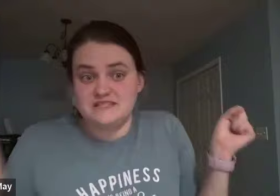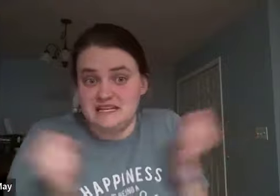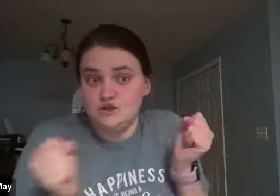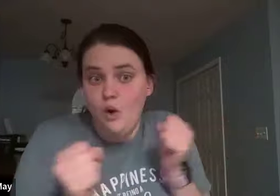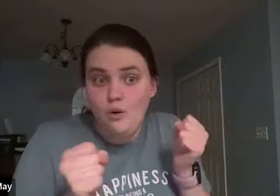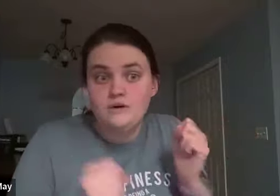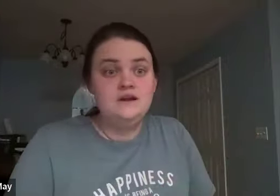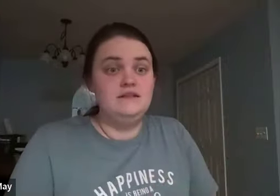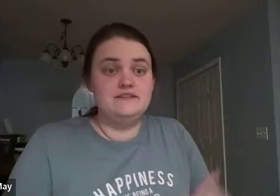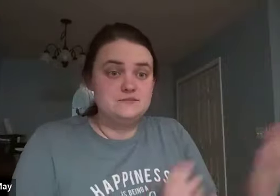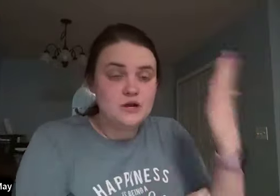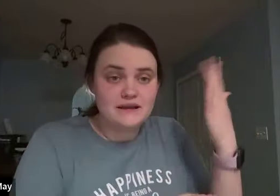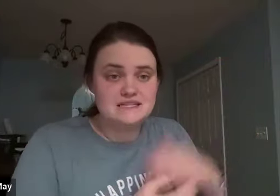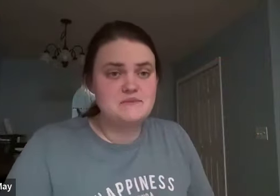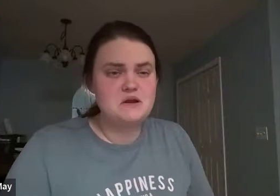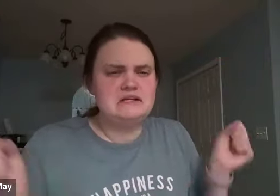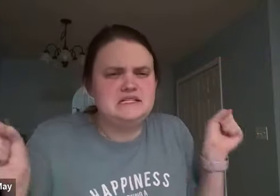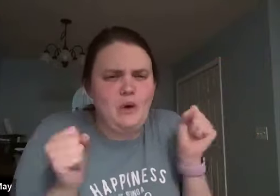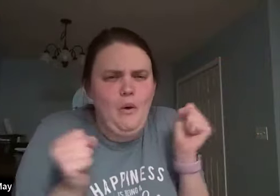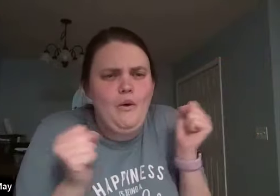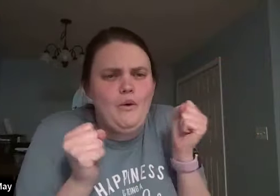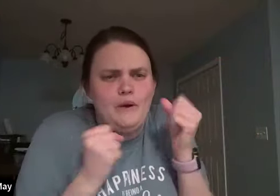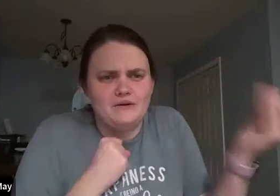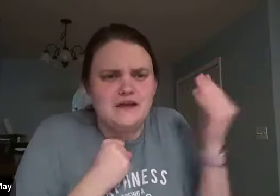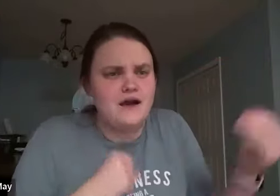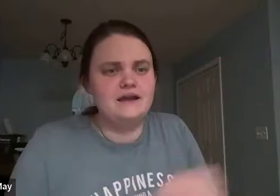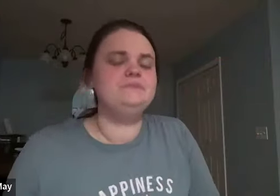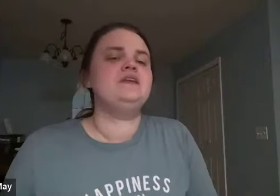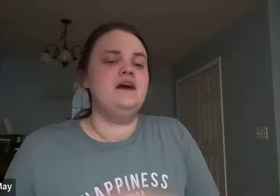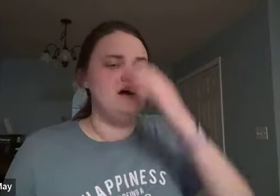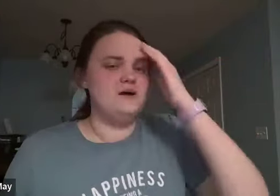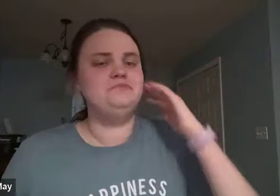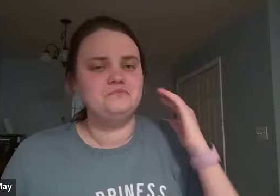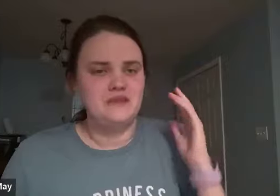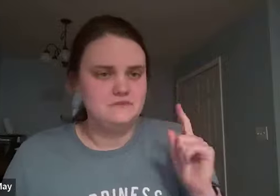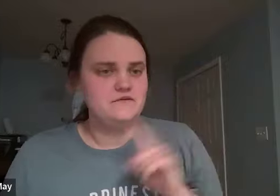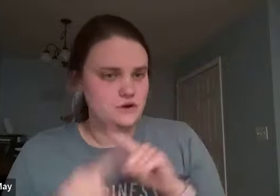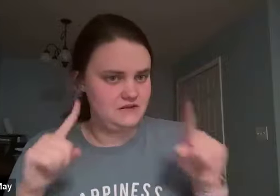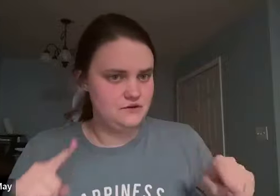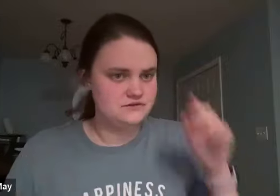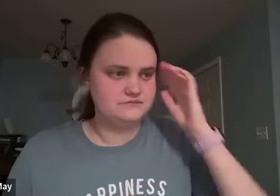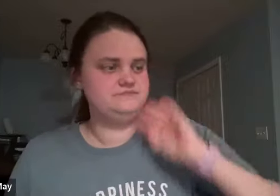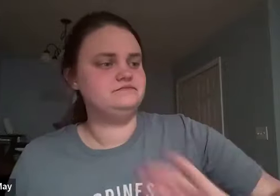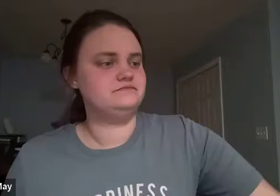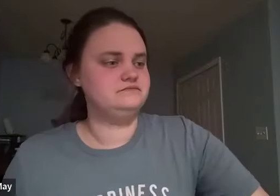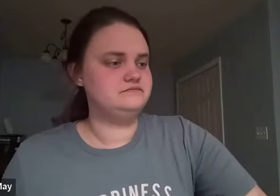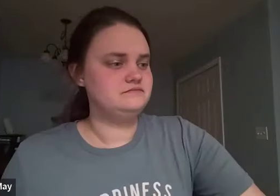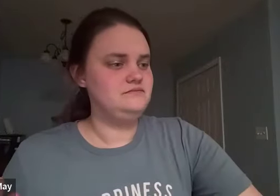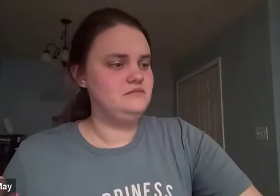like it's cold, like this morning my kids came in and were like, it's cold outside. It can be for any of those.